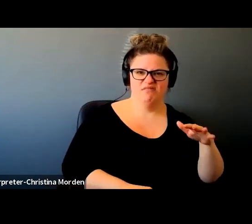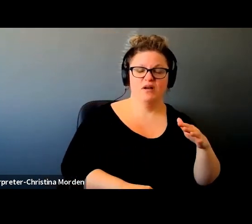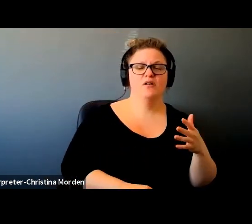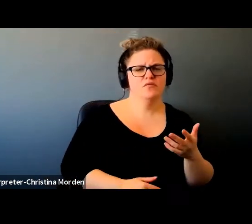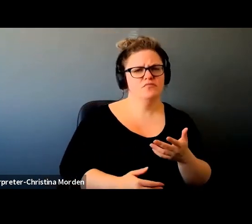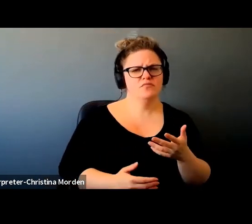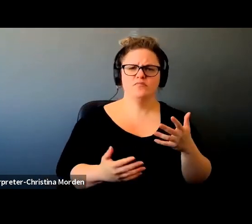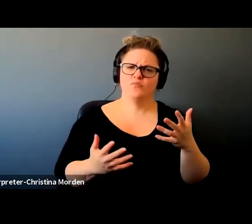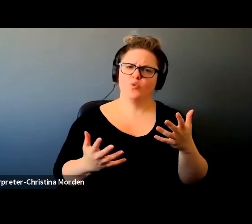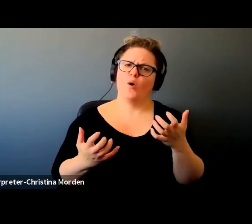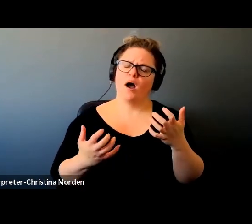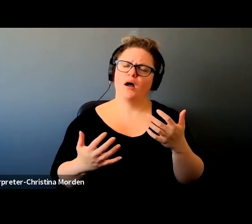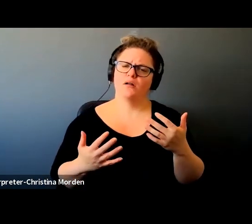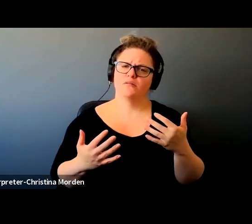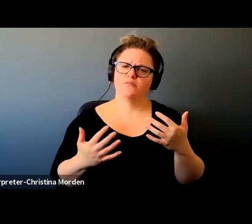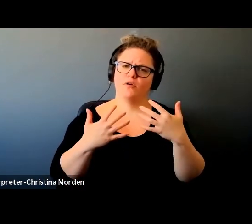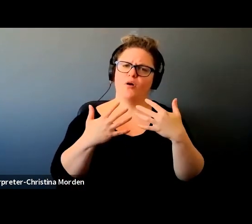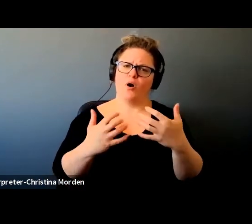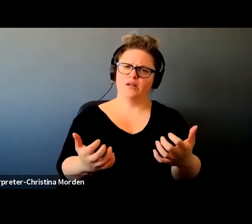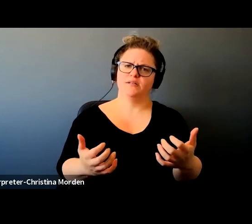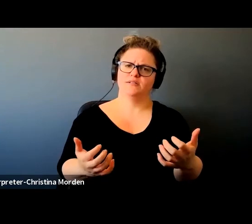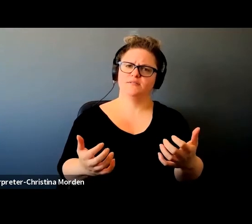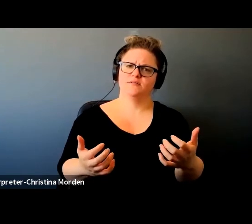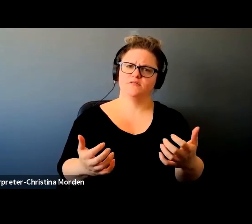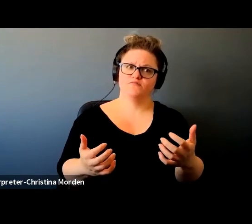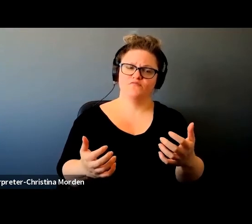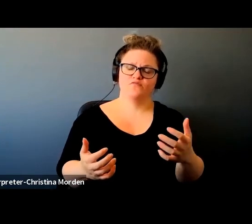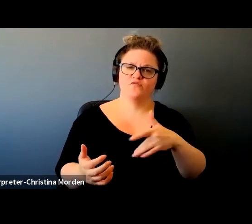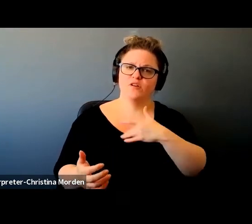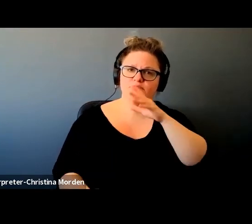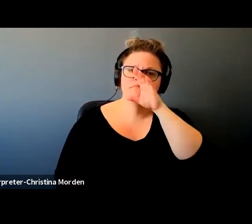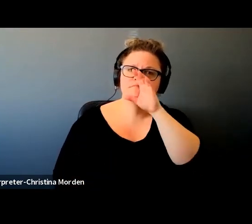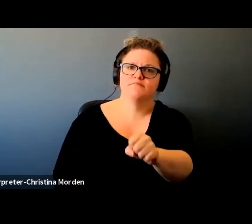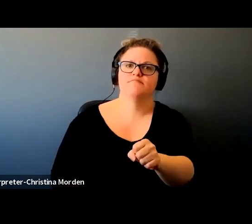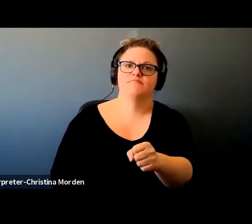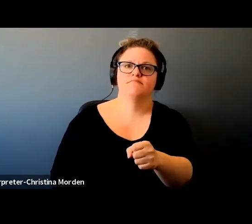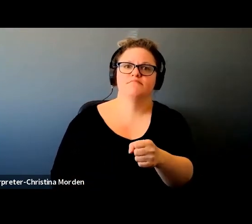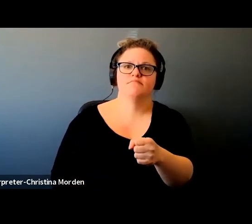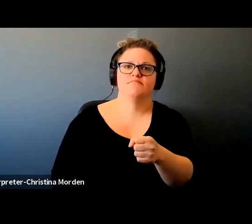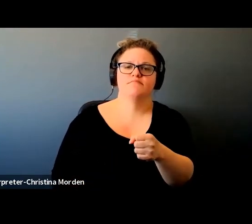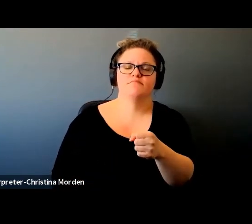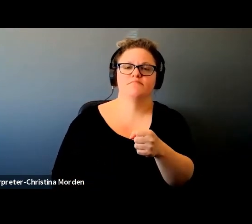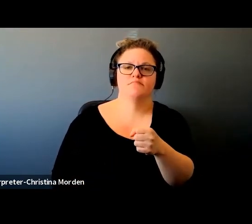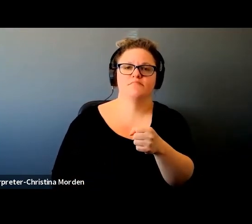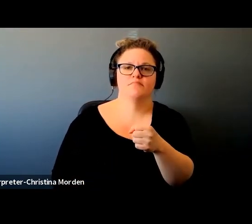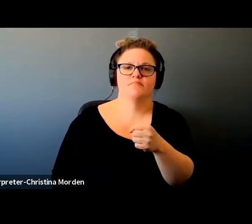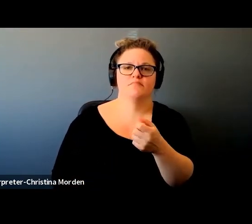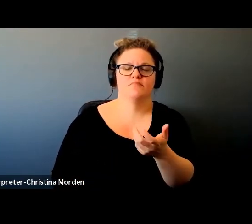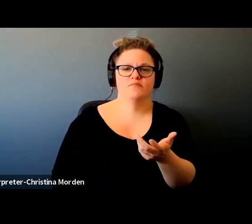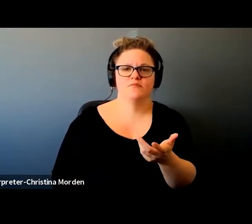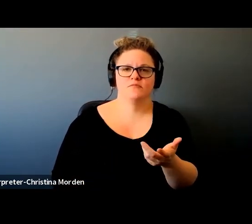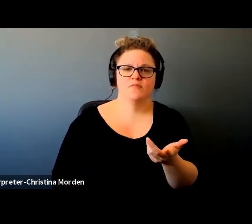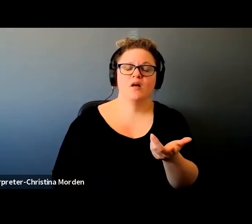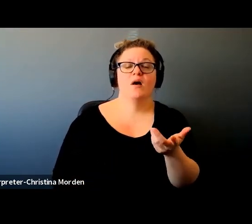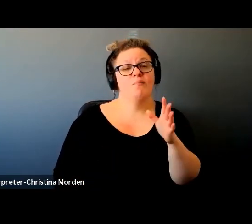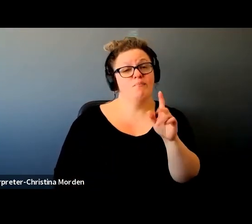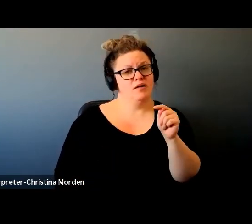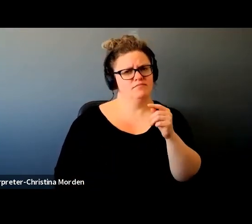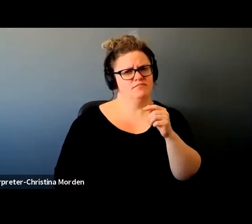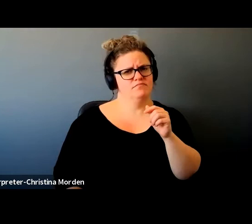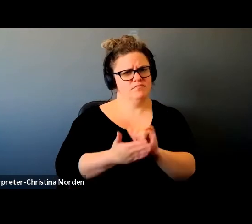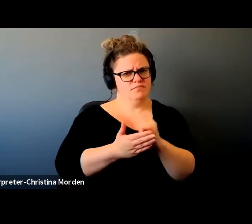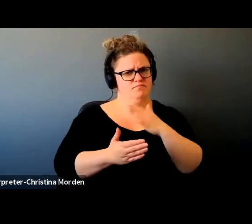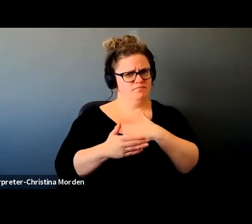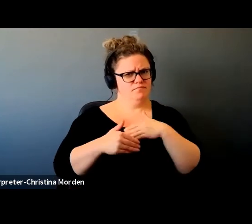the audience to leave the audience wanting more and not to wish that you'd stopped 5 minutes ago. But that's my